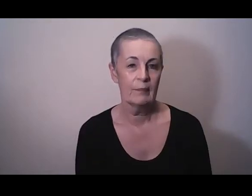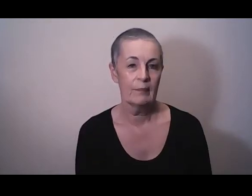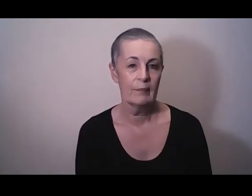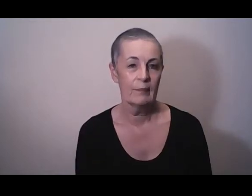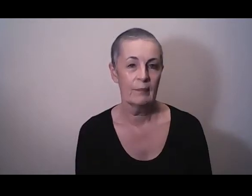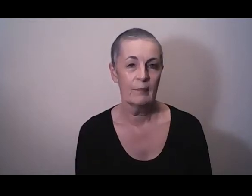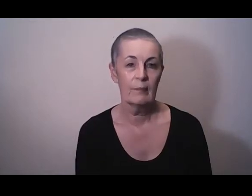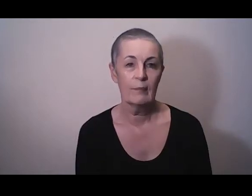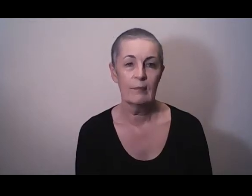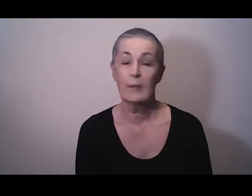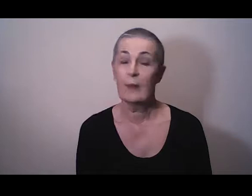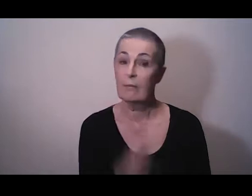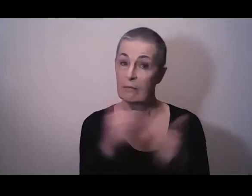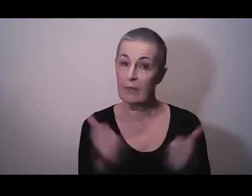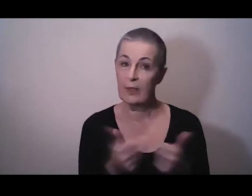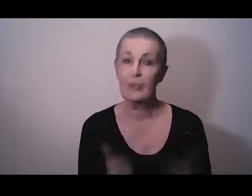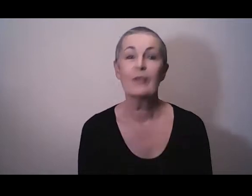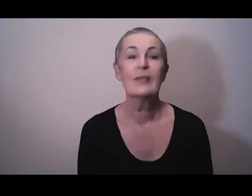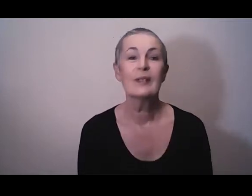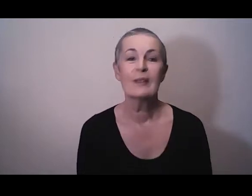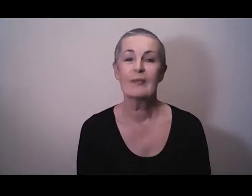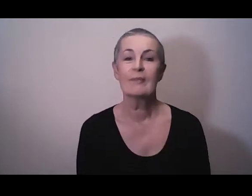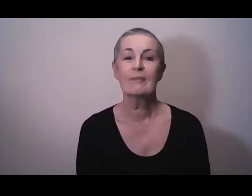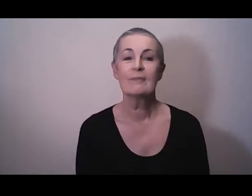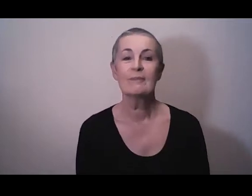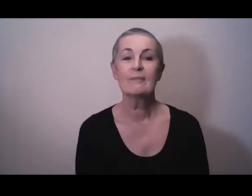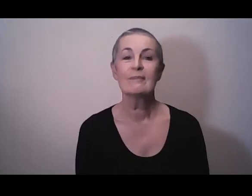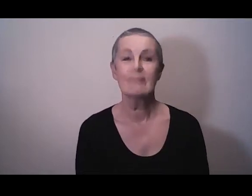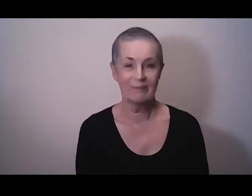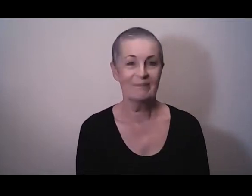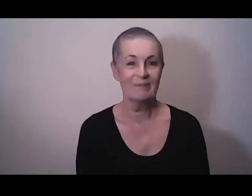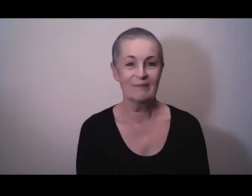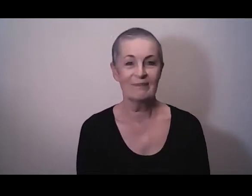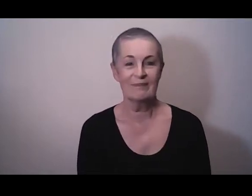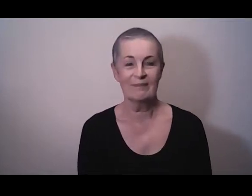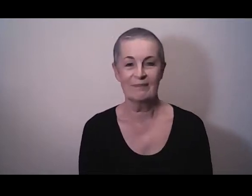And then finish and just put your hand on your